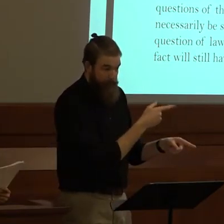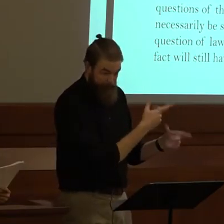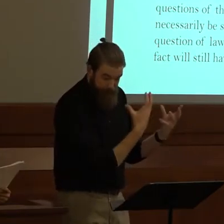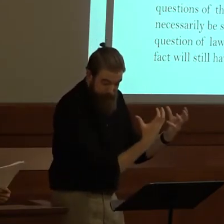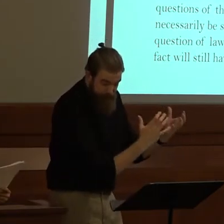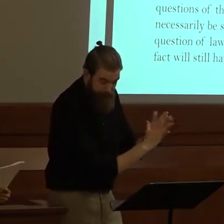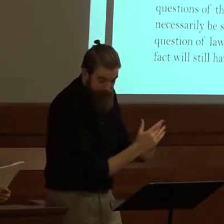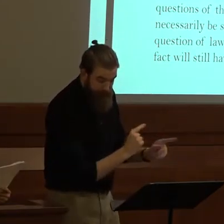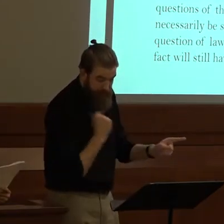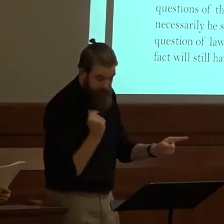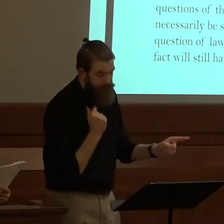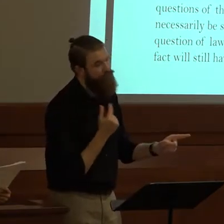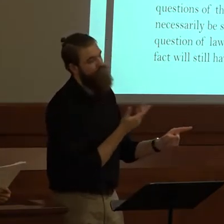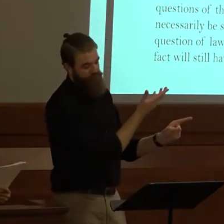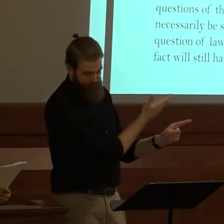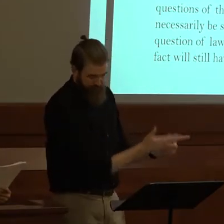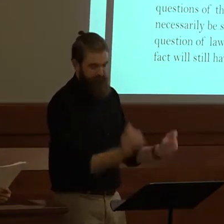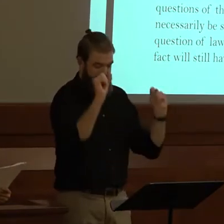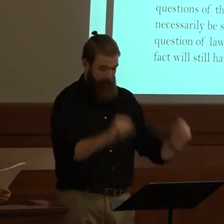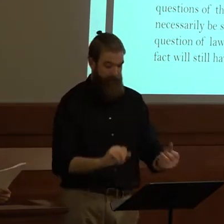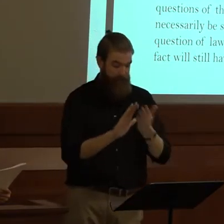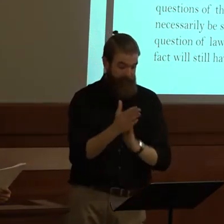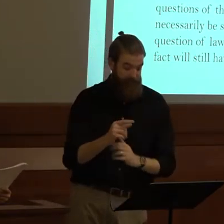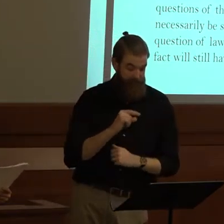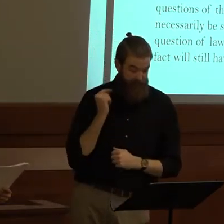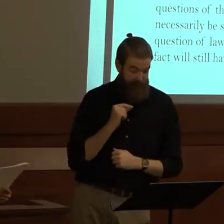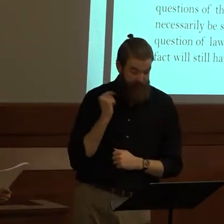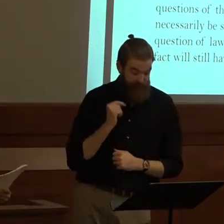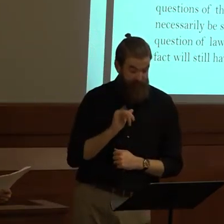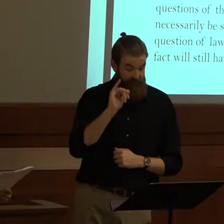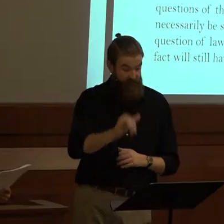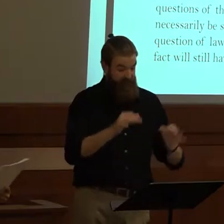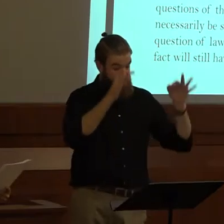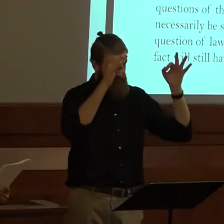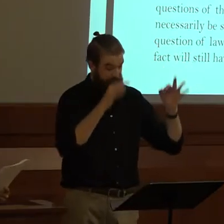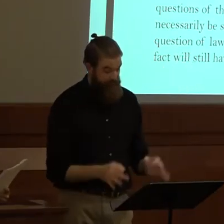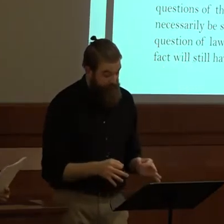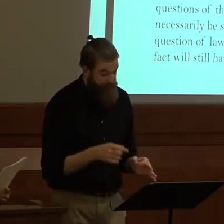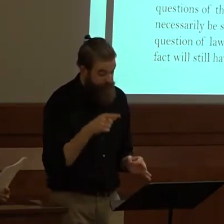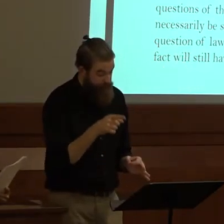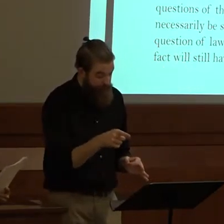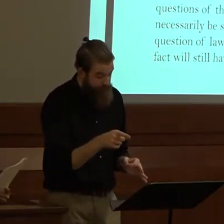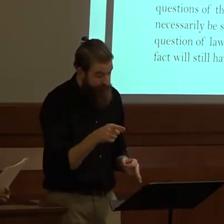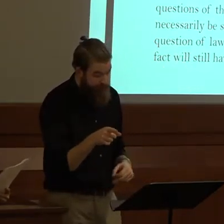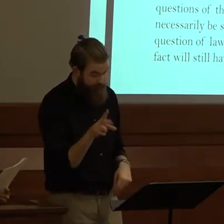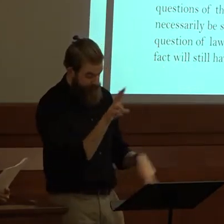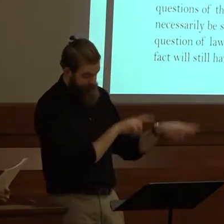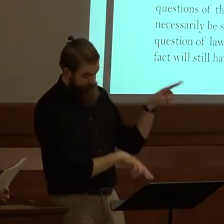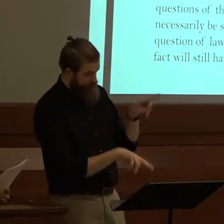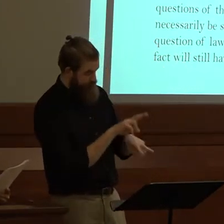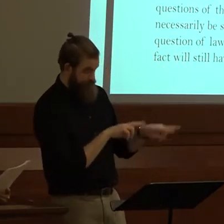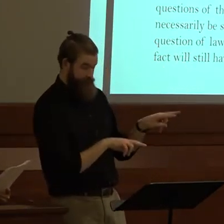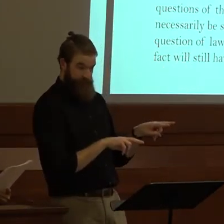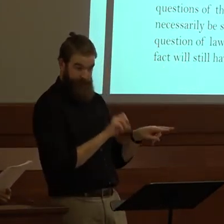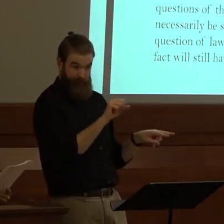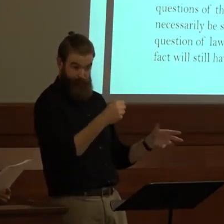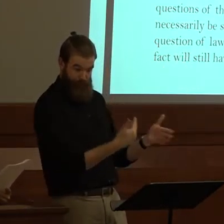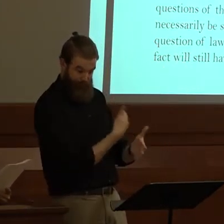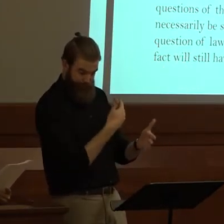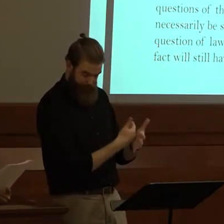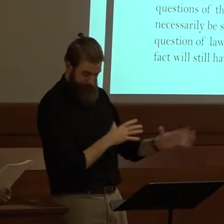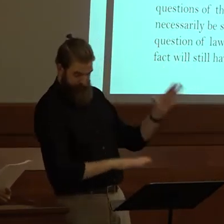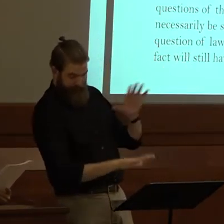this kind. However, similar cases will not necessarily be solved in the same way, because although the questions of law